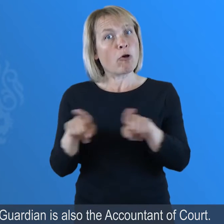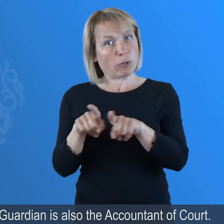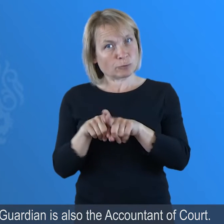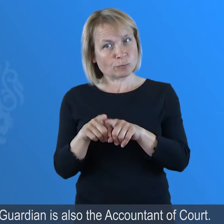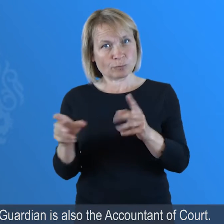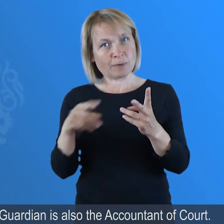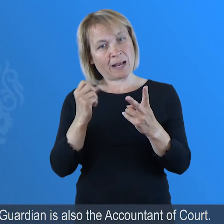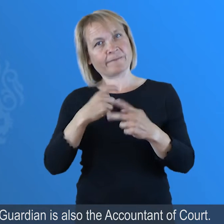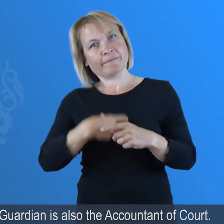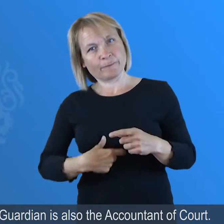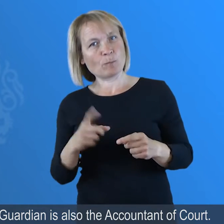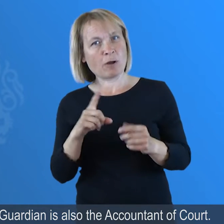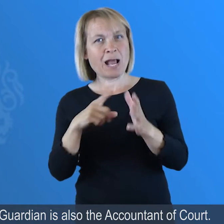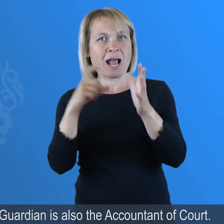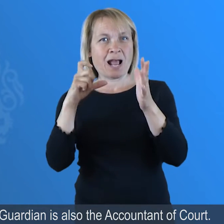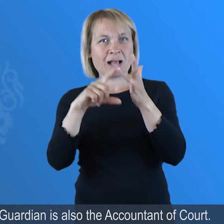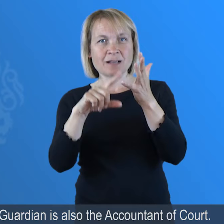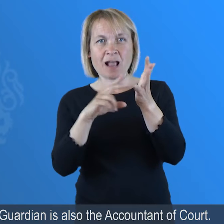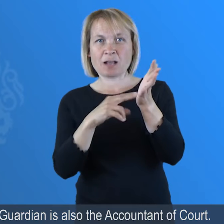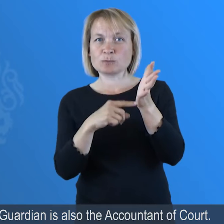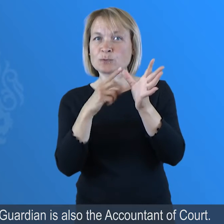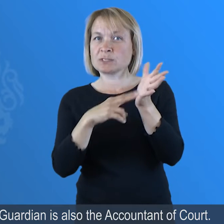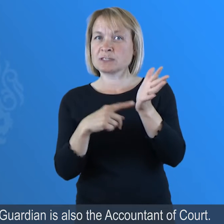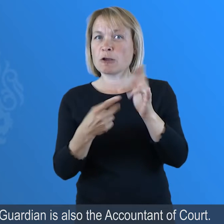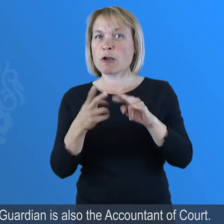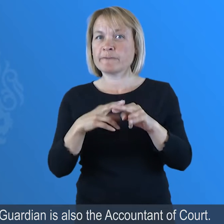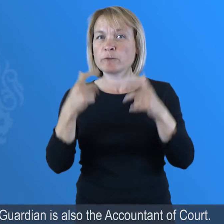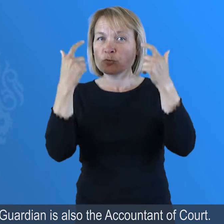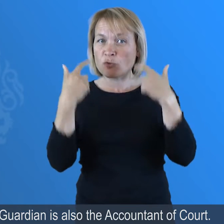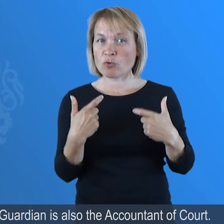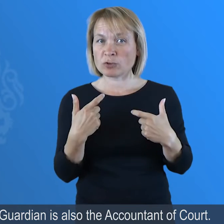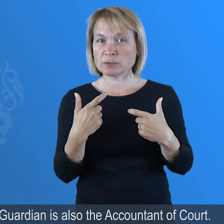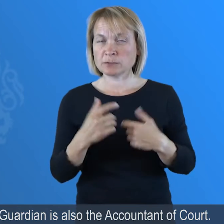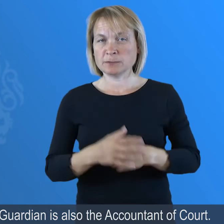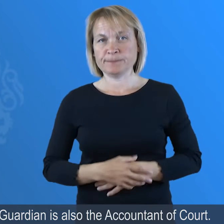The public guardian is also the accountant of court.